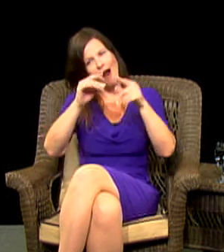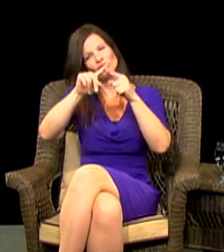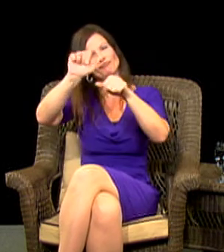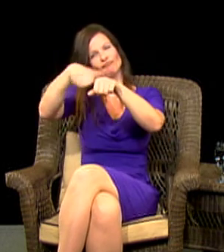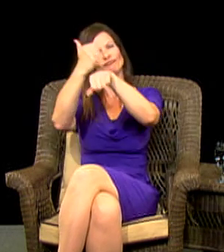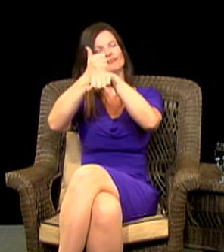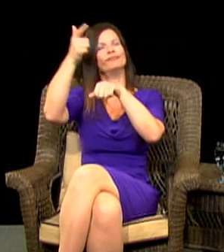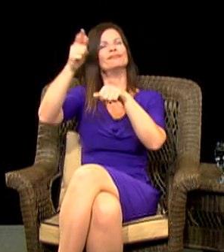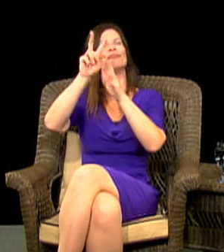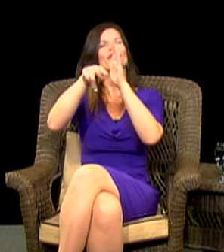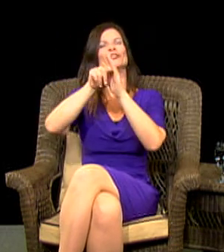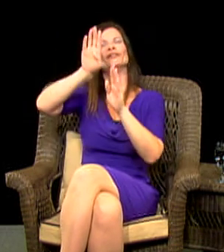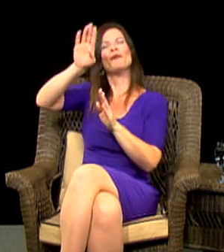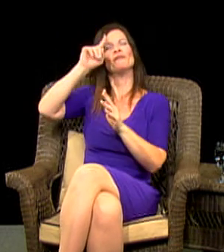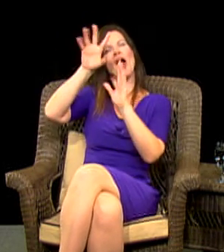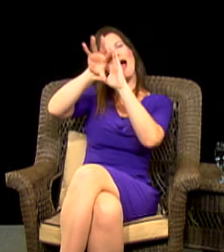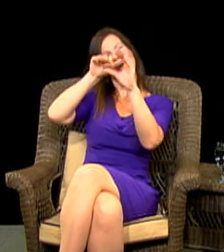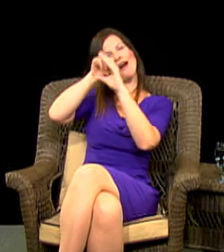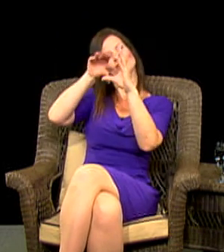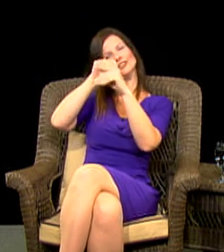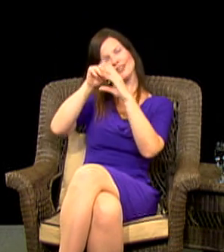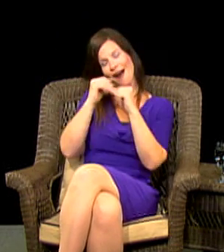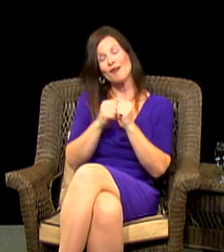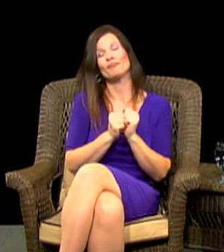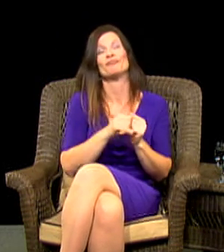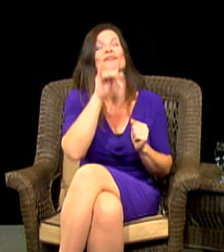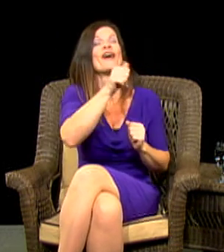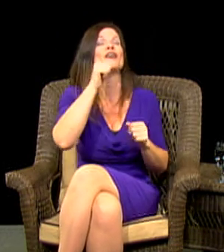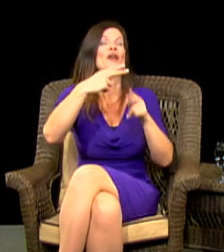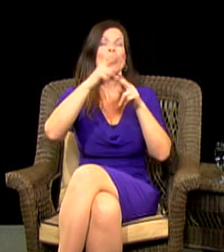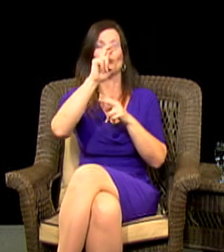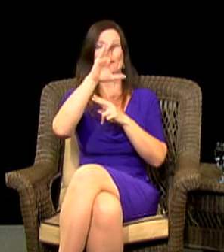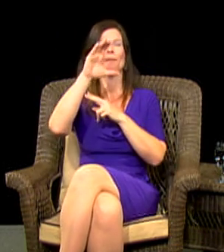going on there? Someone apparently at Starbucks has decided